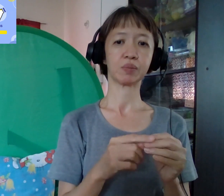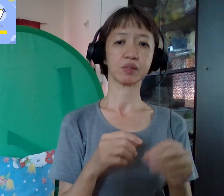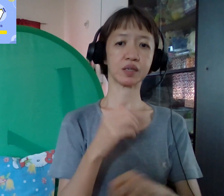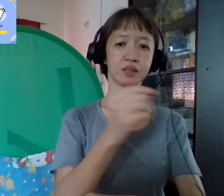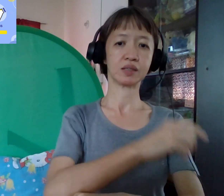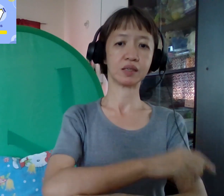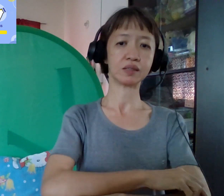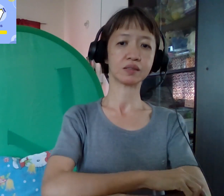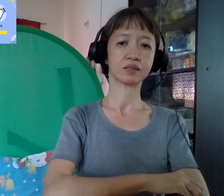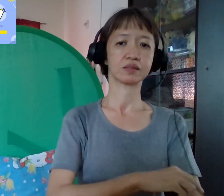about our day,